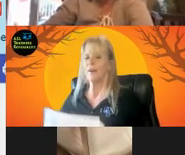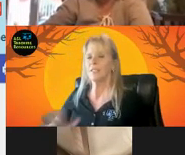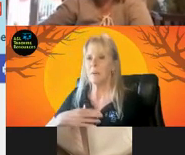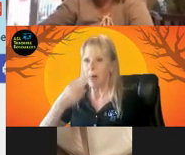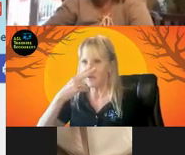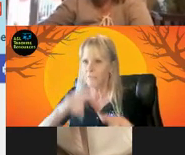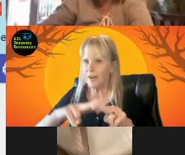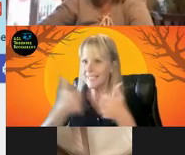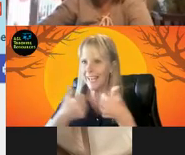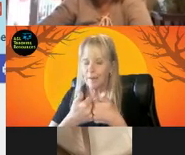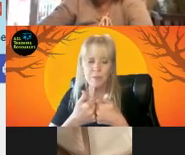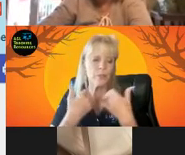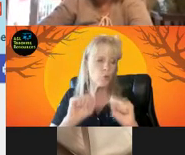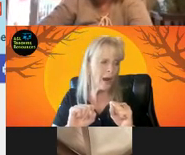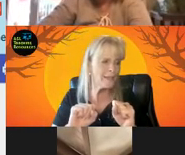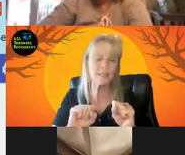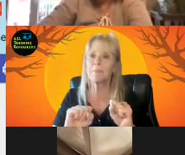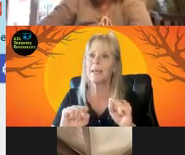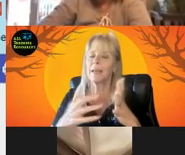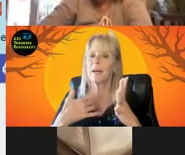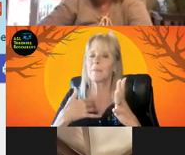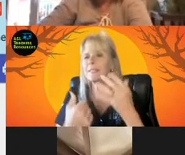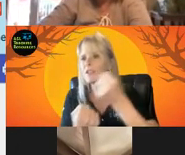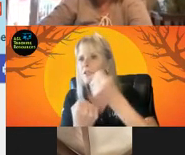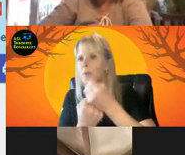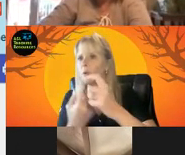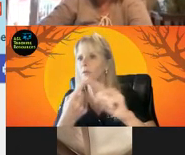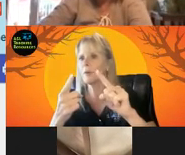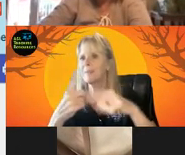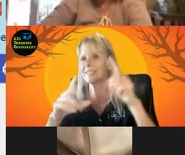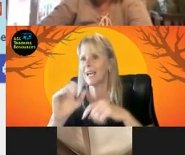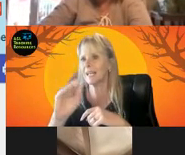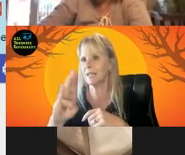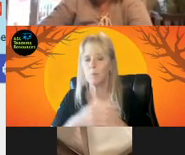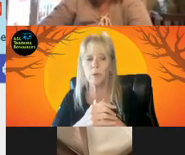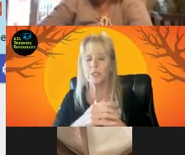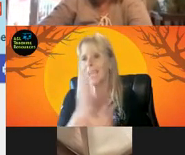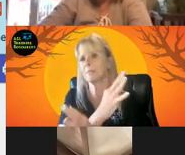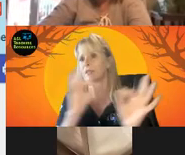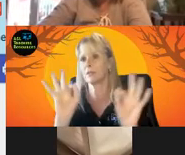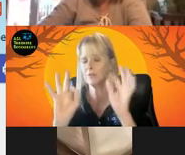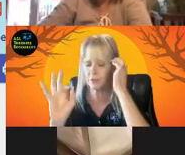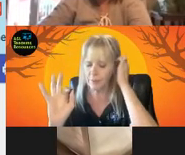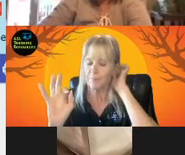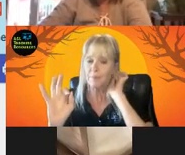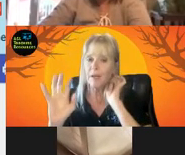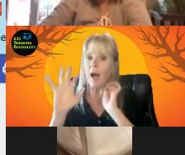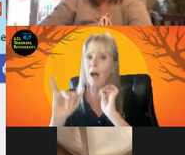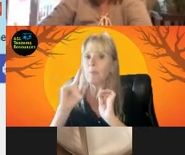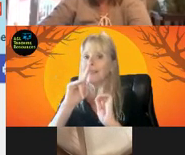So here are some other fun games. We try to make, this is all supported from the Sign Club, which is absolutely